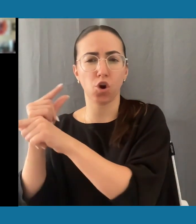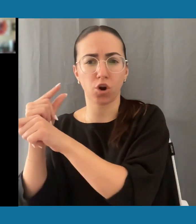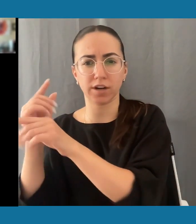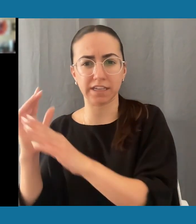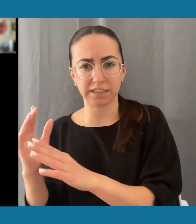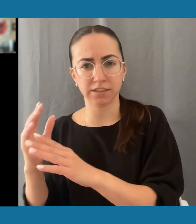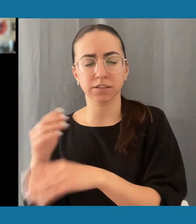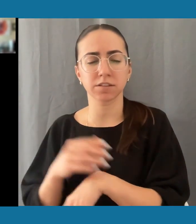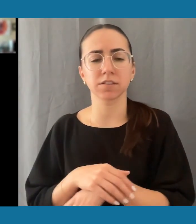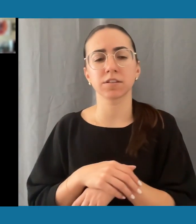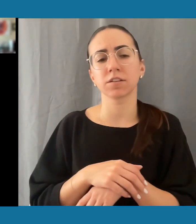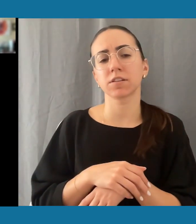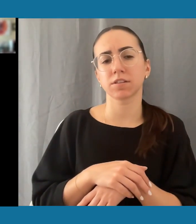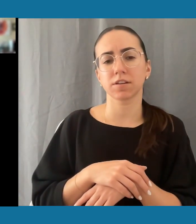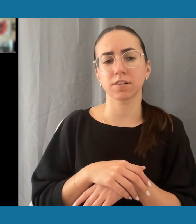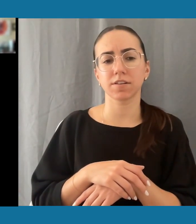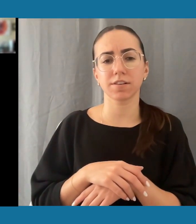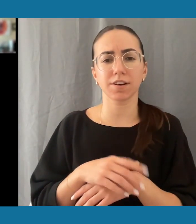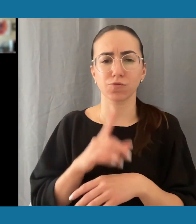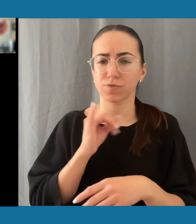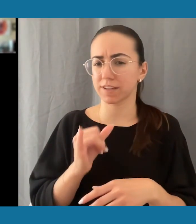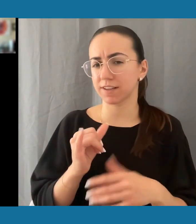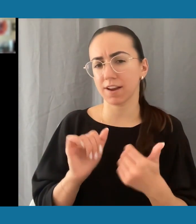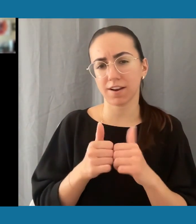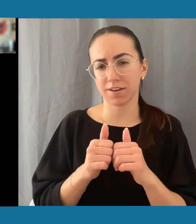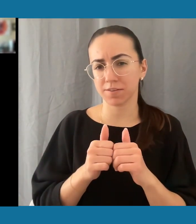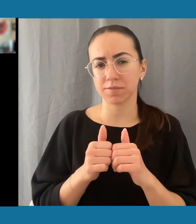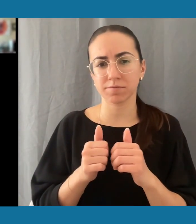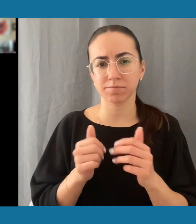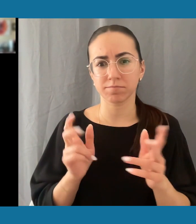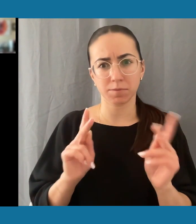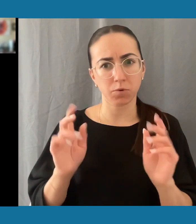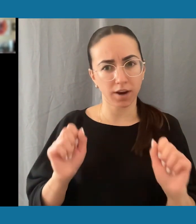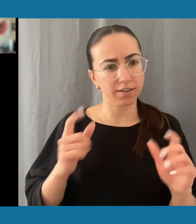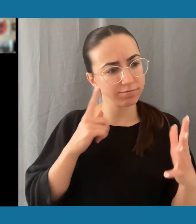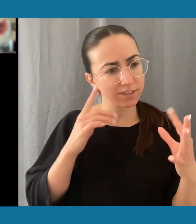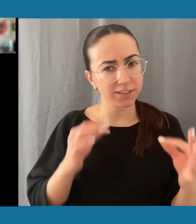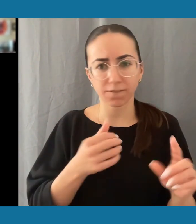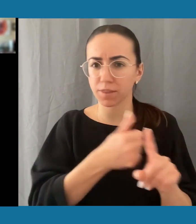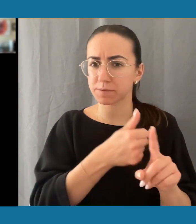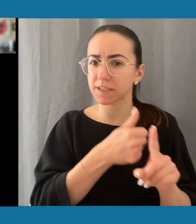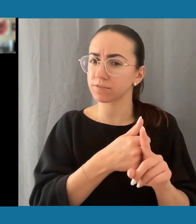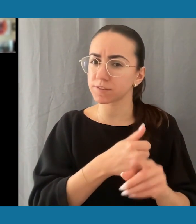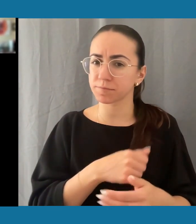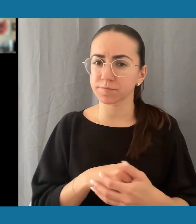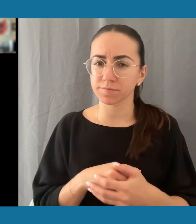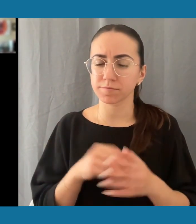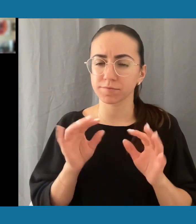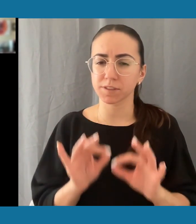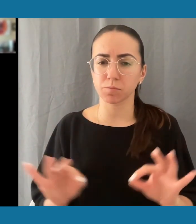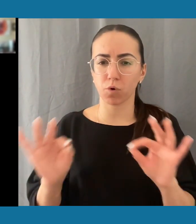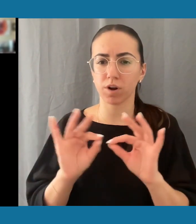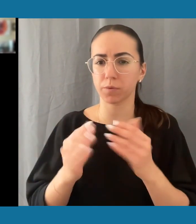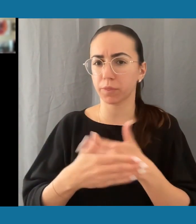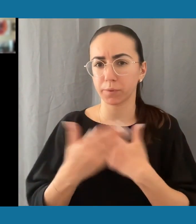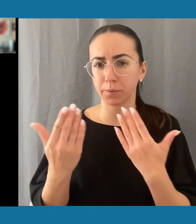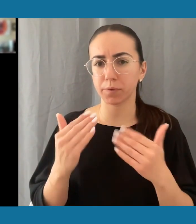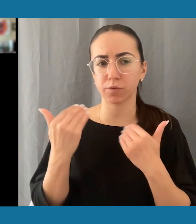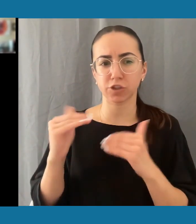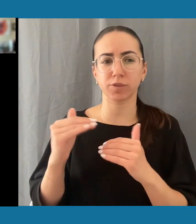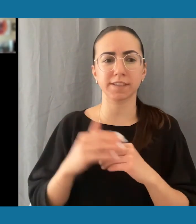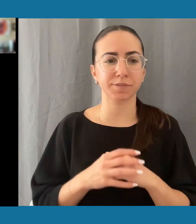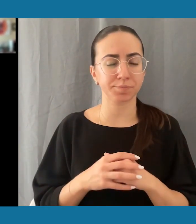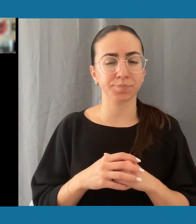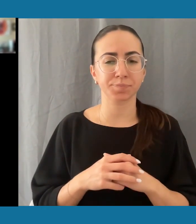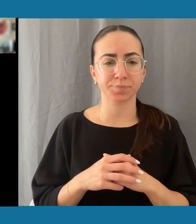people being able to make their own decisions without restrictions placed on them, and really emphasized guardianship as